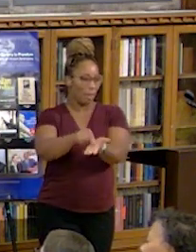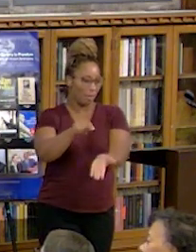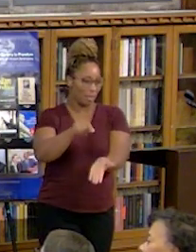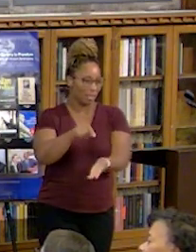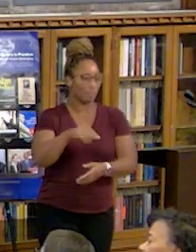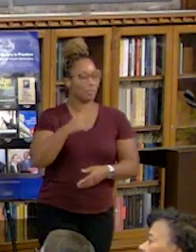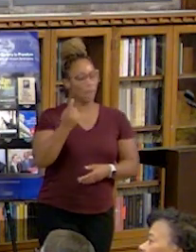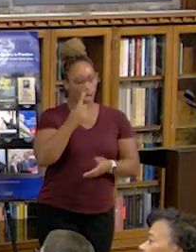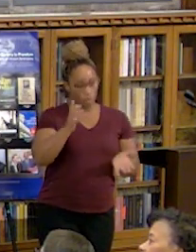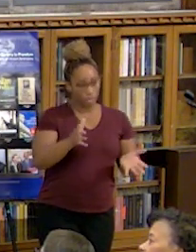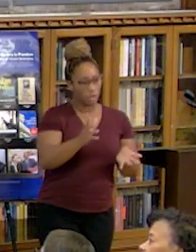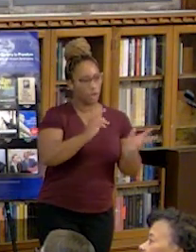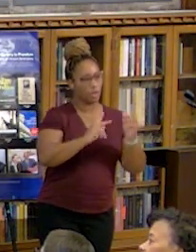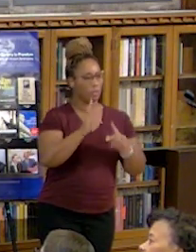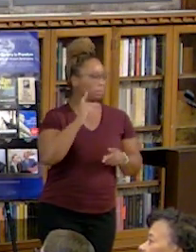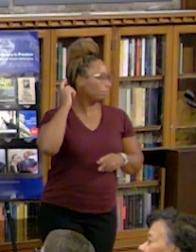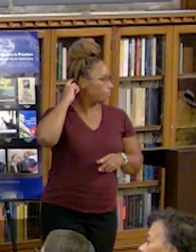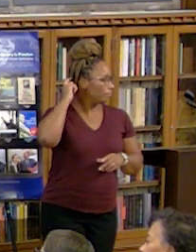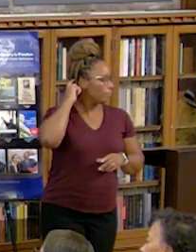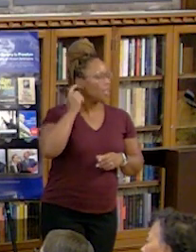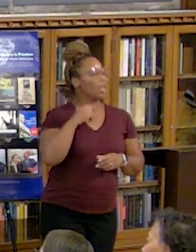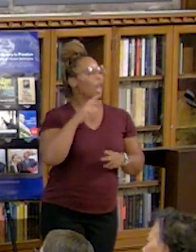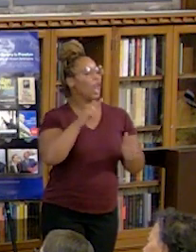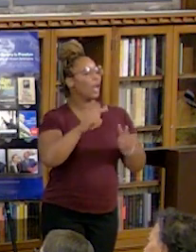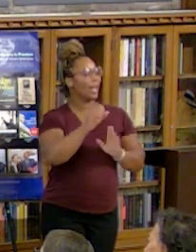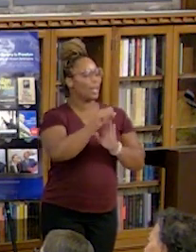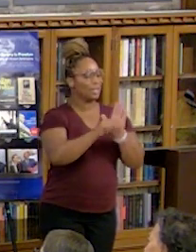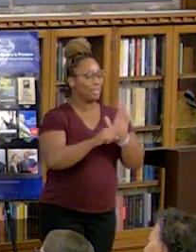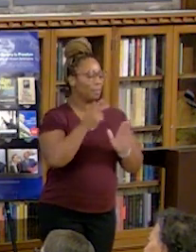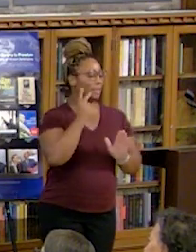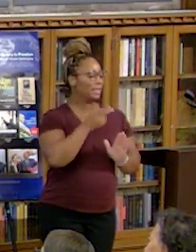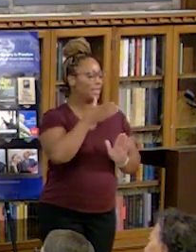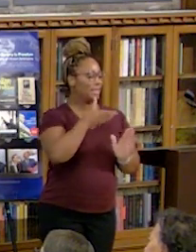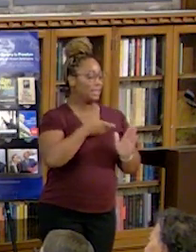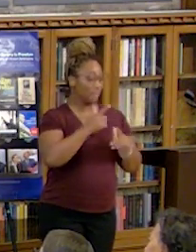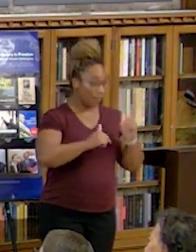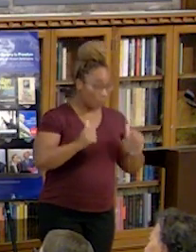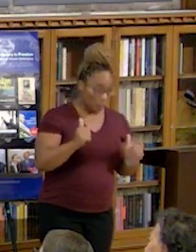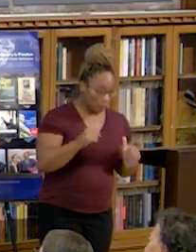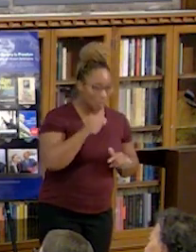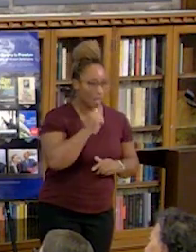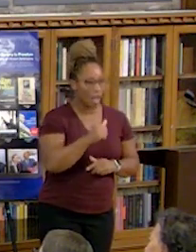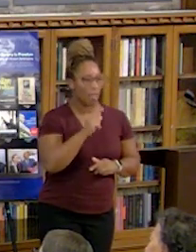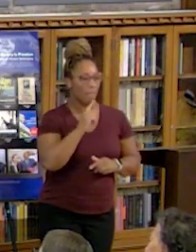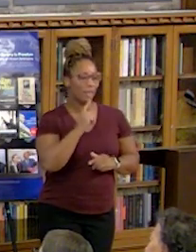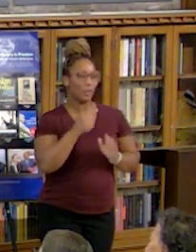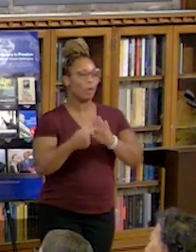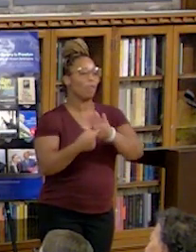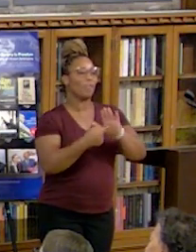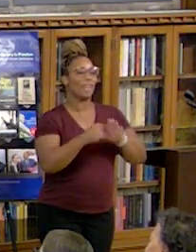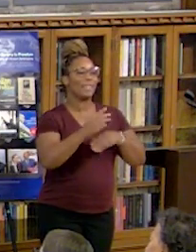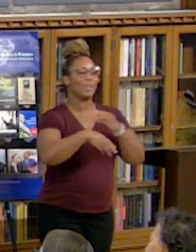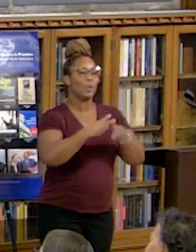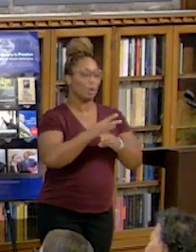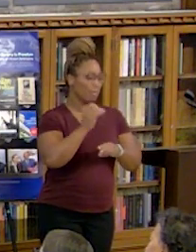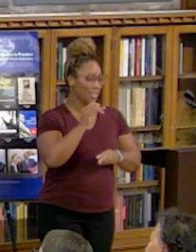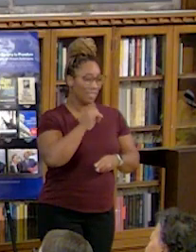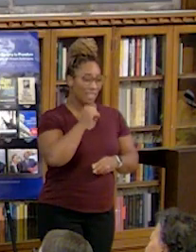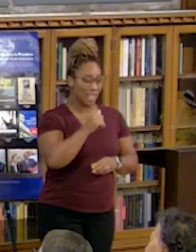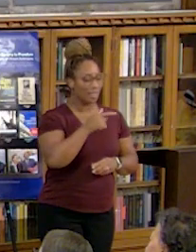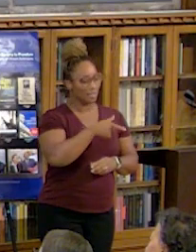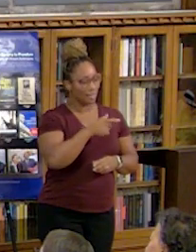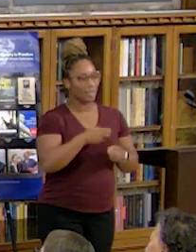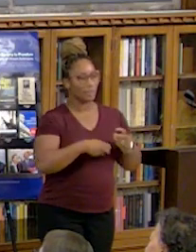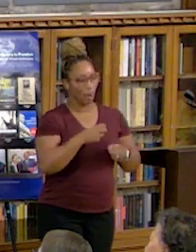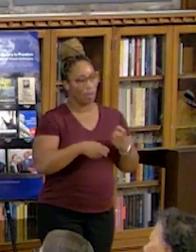something I always encourage people to keep at the back of their minds look at your syllabi and ensure that your syllabi reflects the world because if it doesn't that's